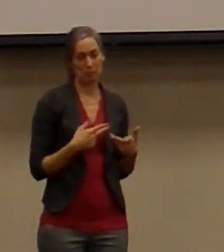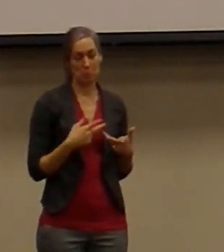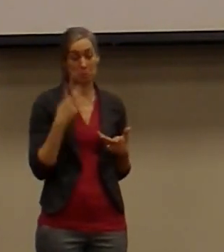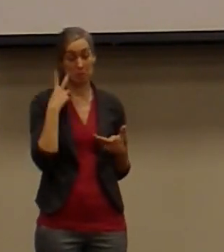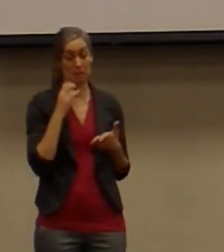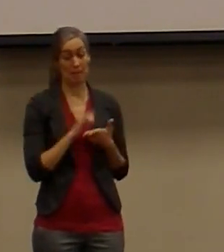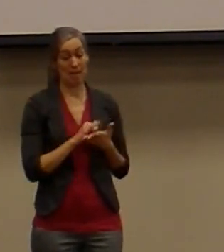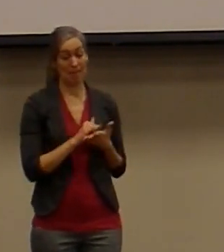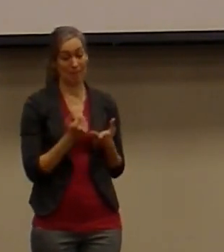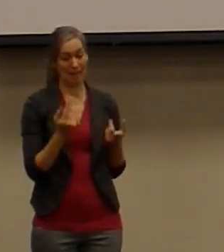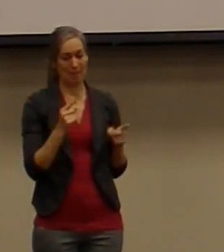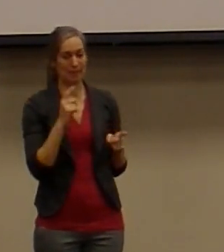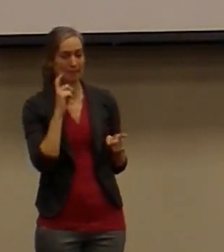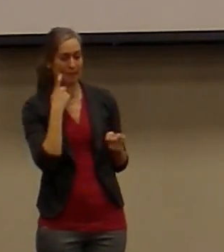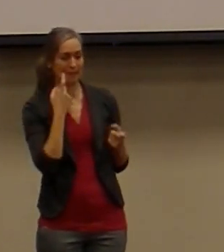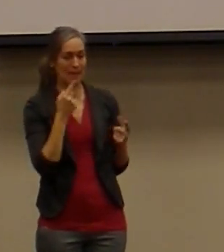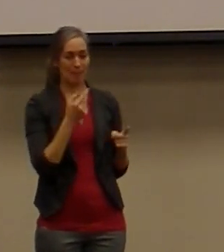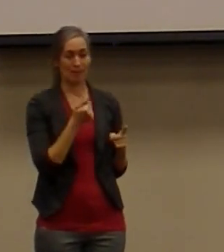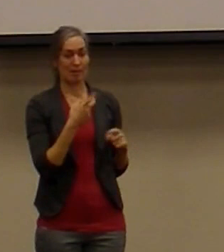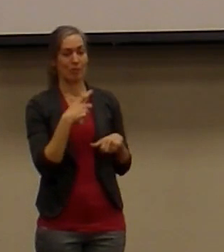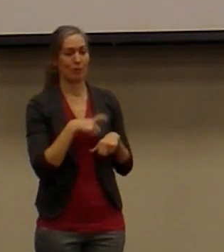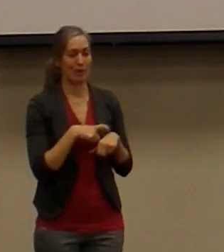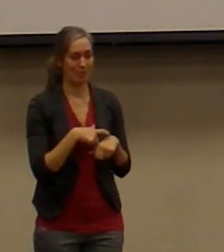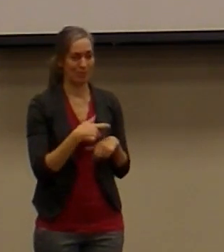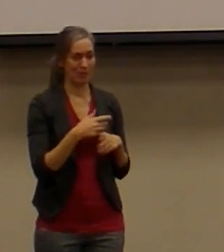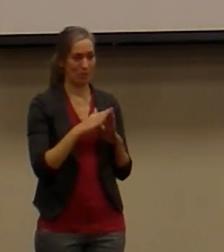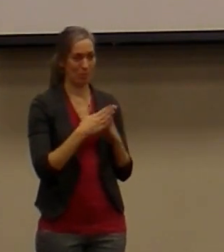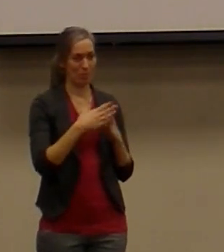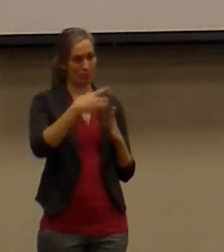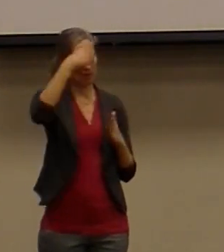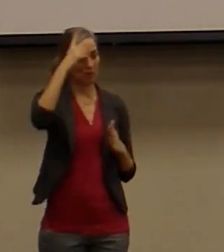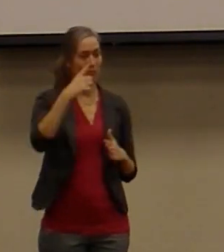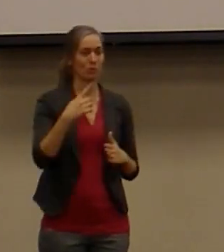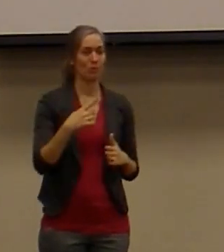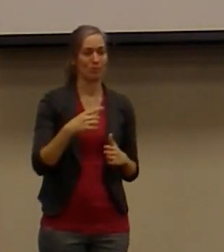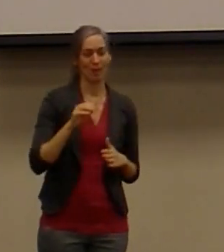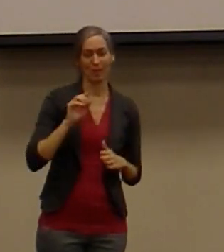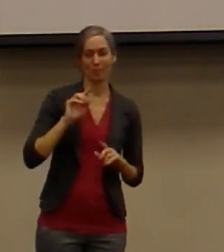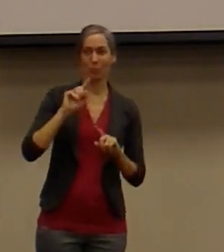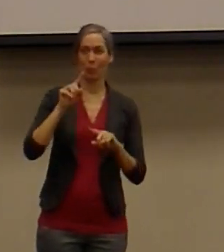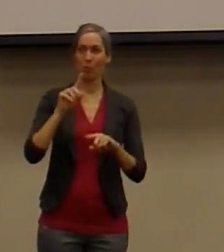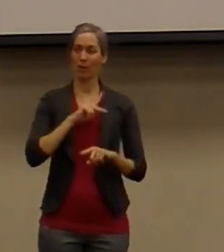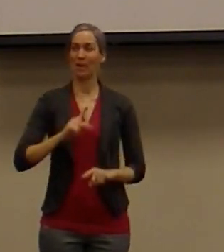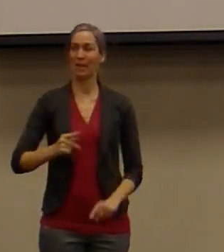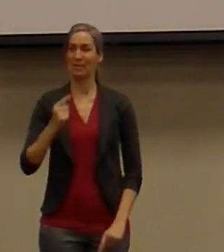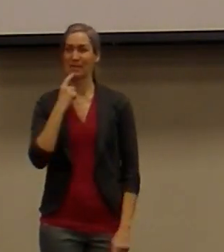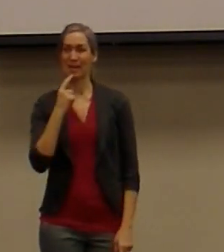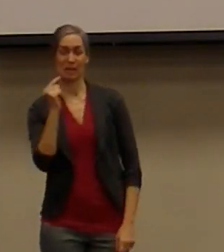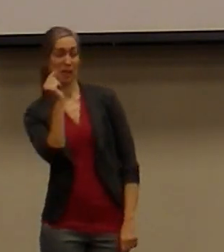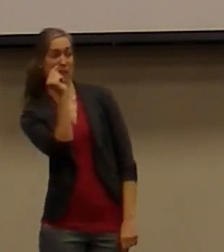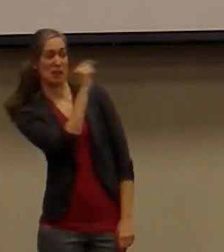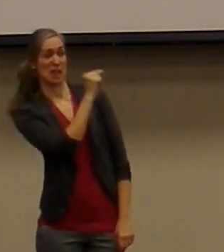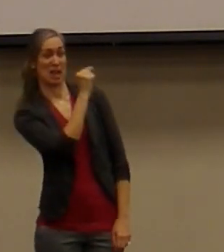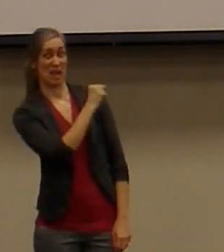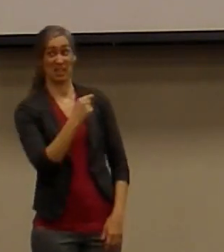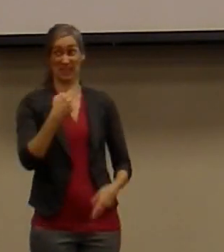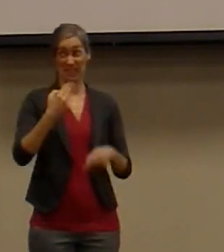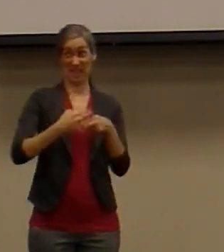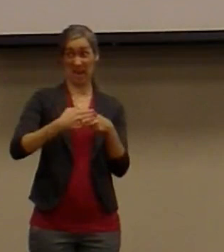way. And they identify which 3 it are in case the king didn't get the word some other way.